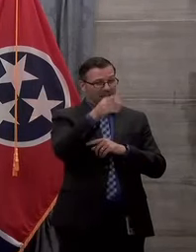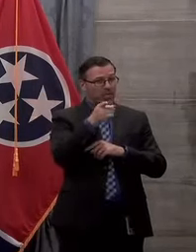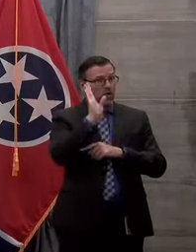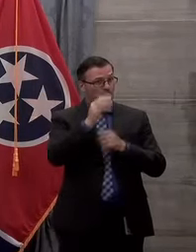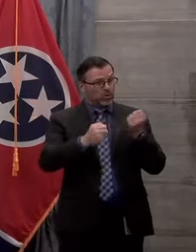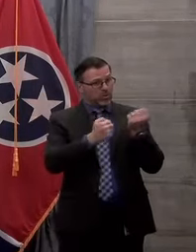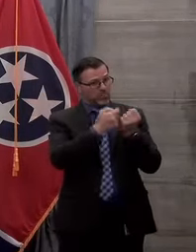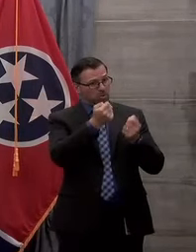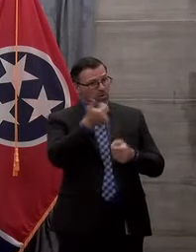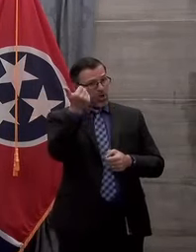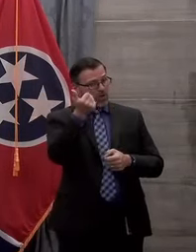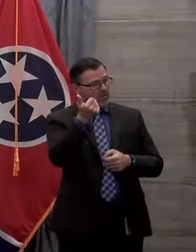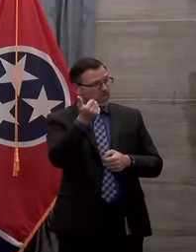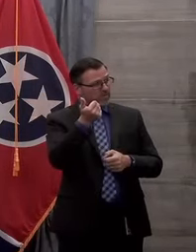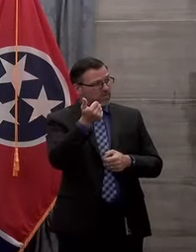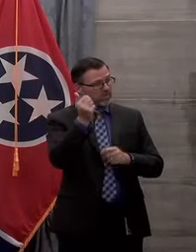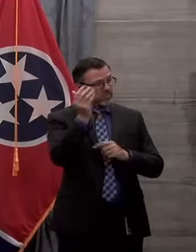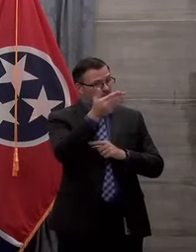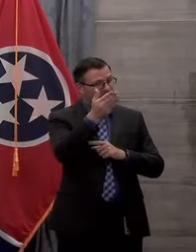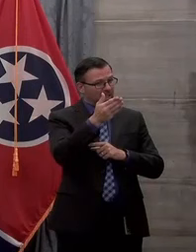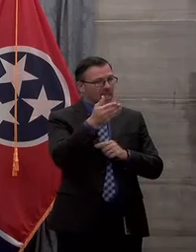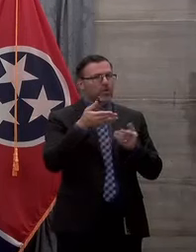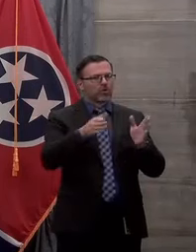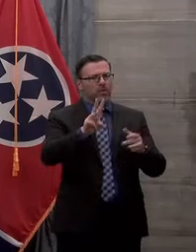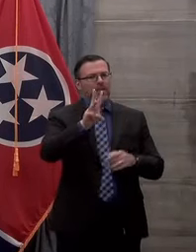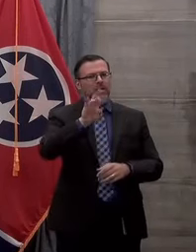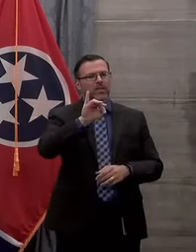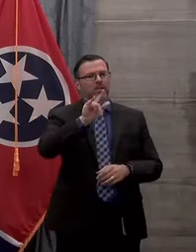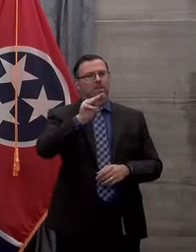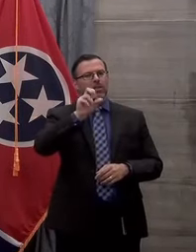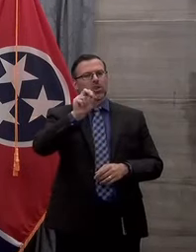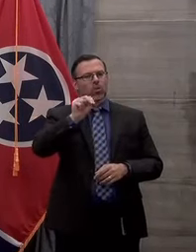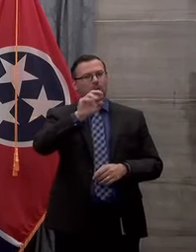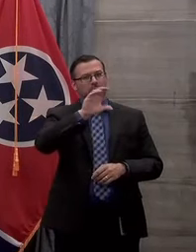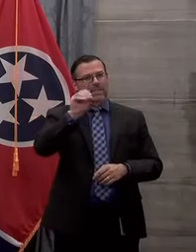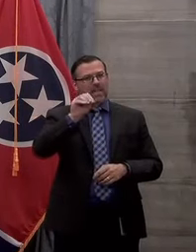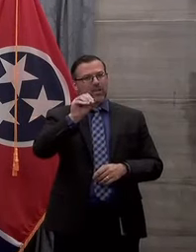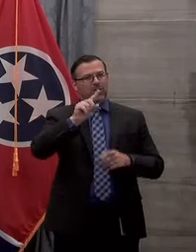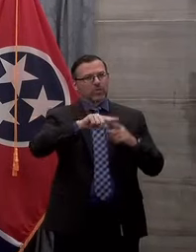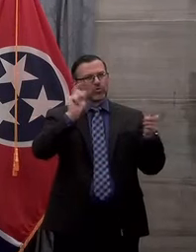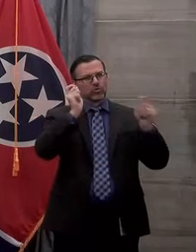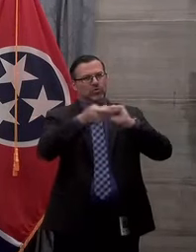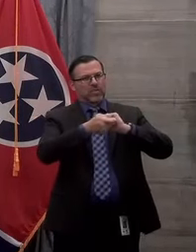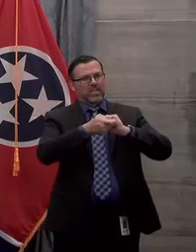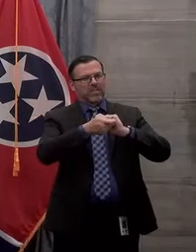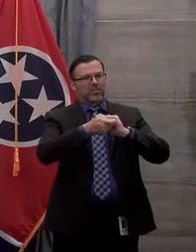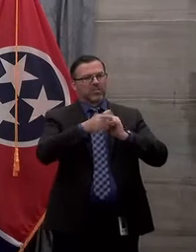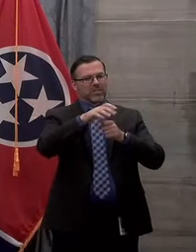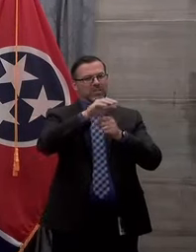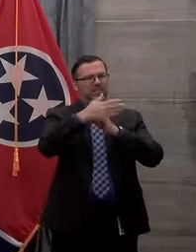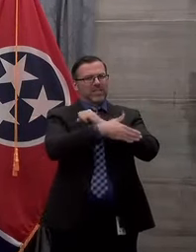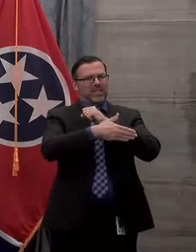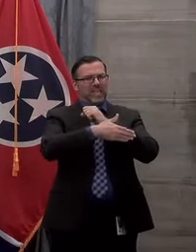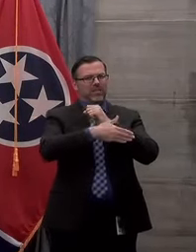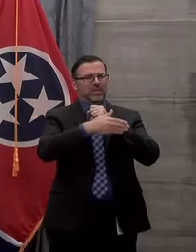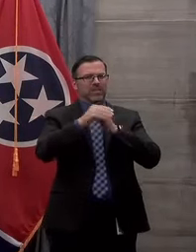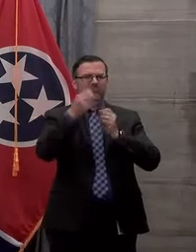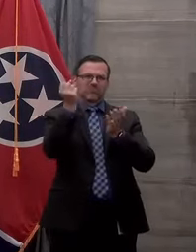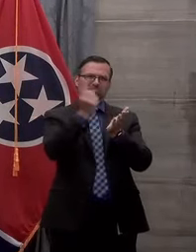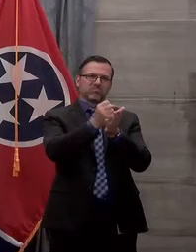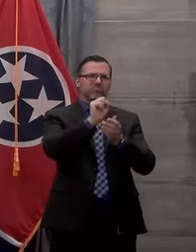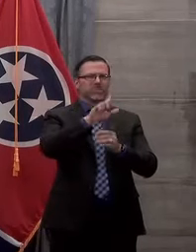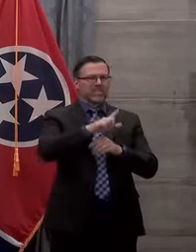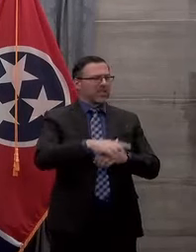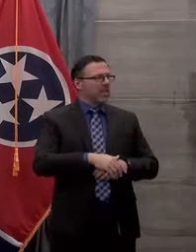support allowing the Williamson County Commission to alter its seal? Yeah, I don't know about that process. I haven't looked into